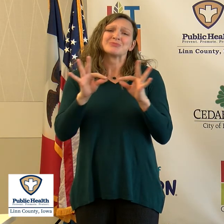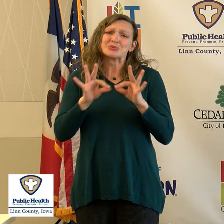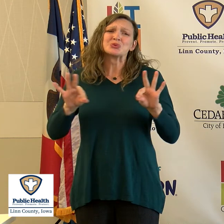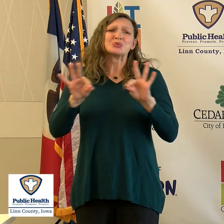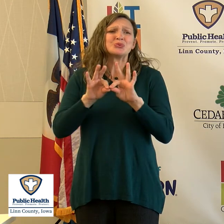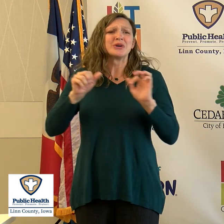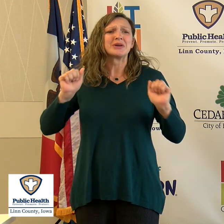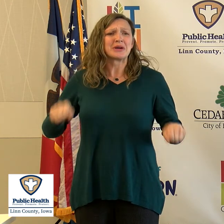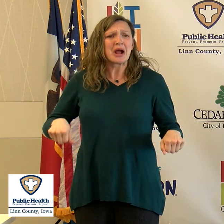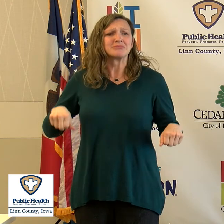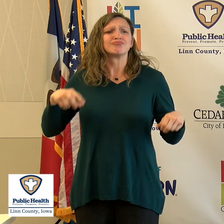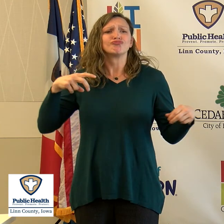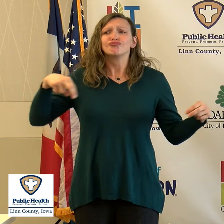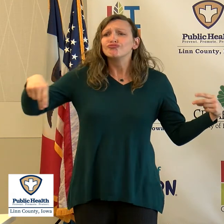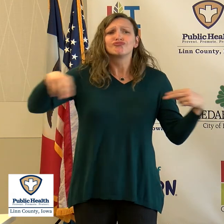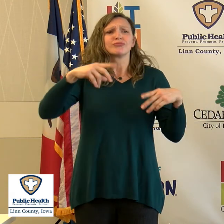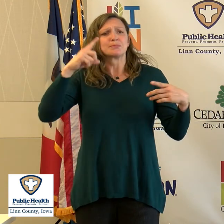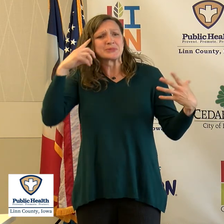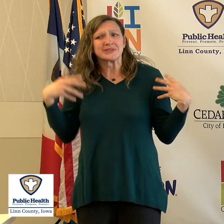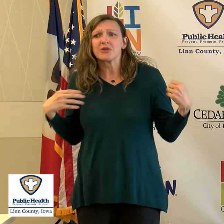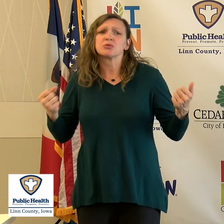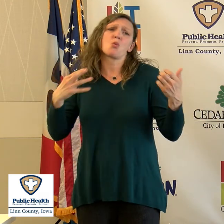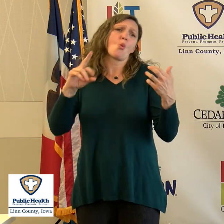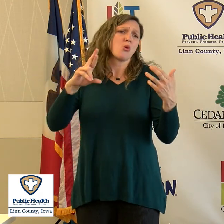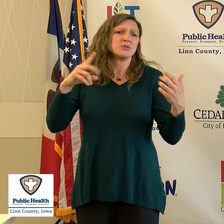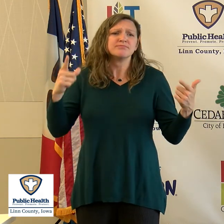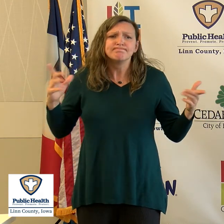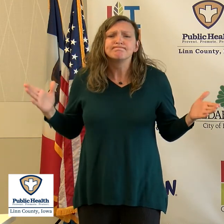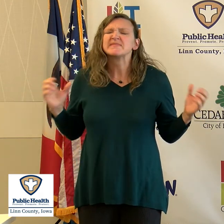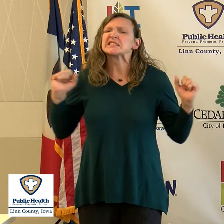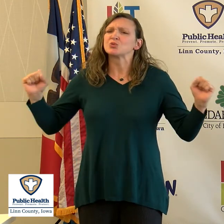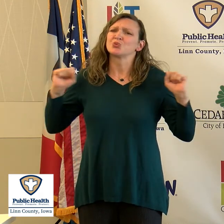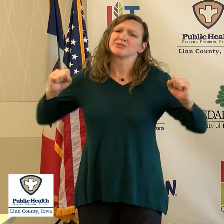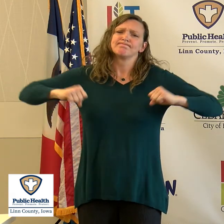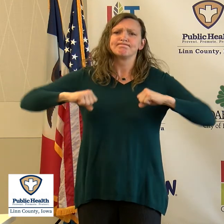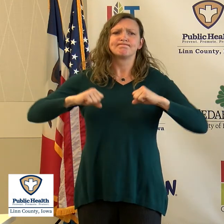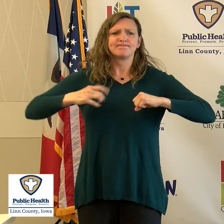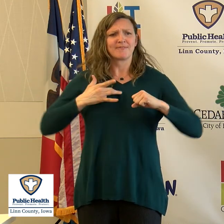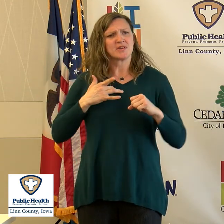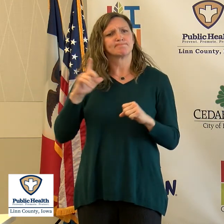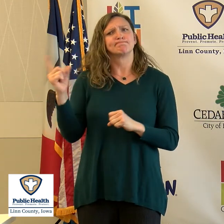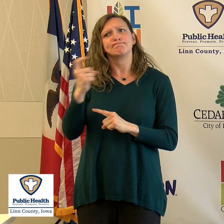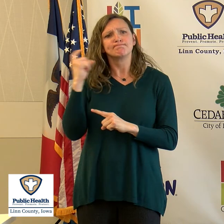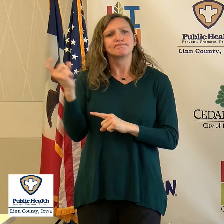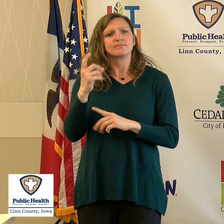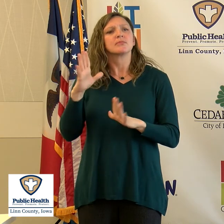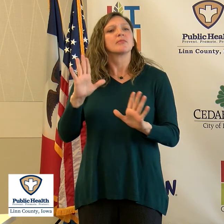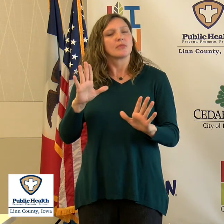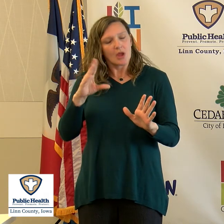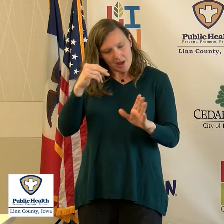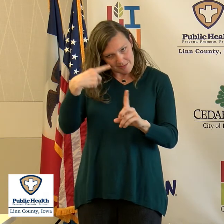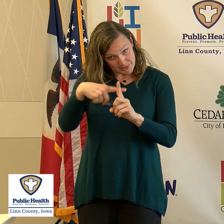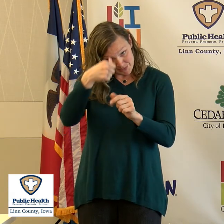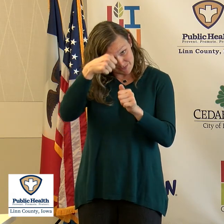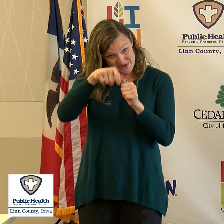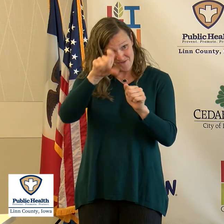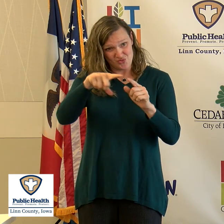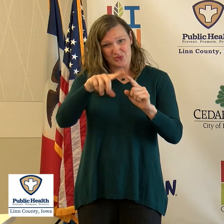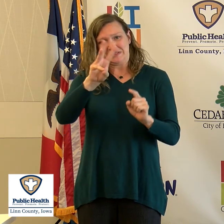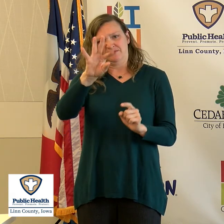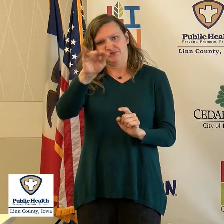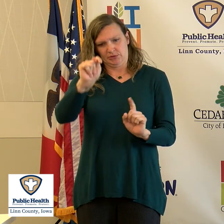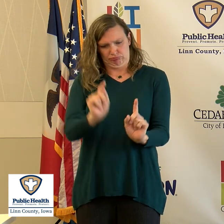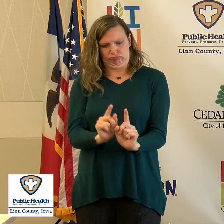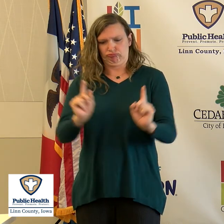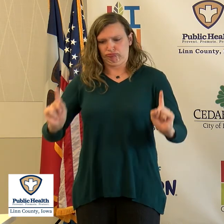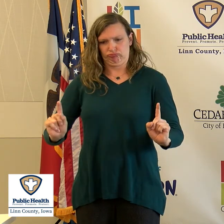it is encouraged to exercise with proper social distancing. I also want